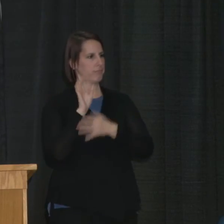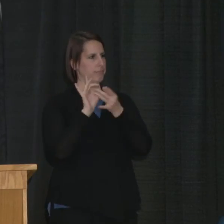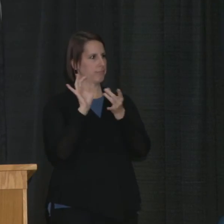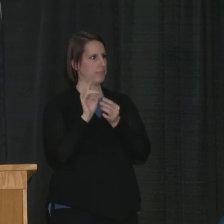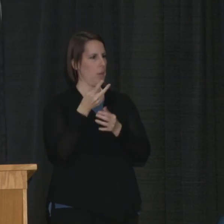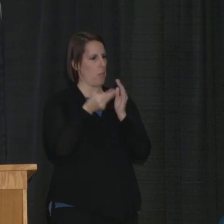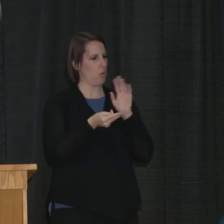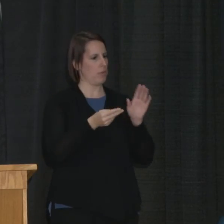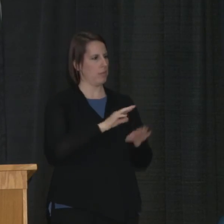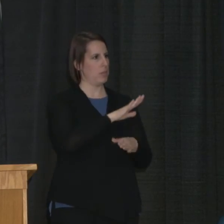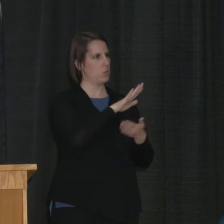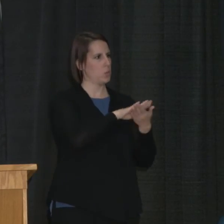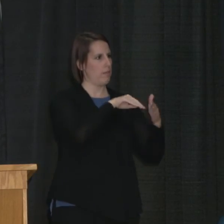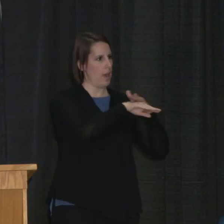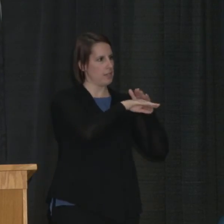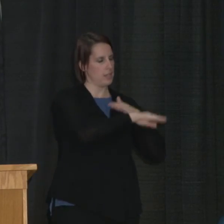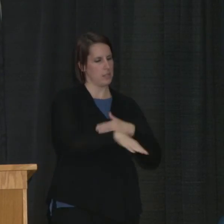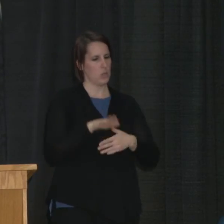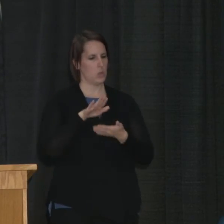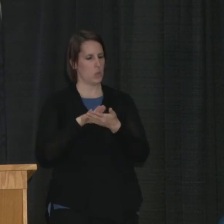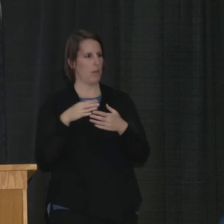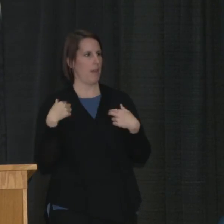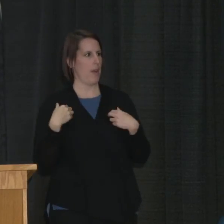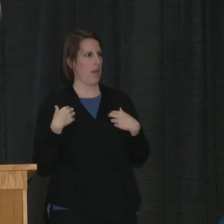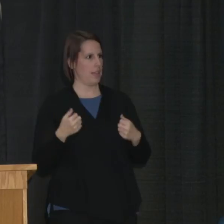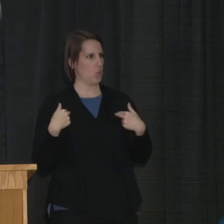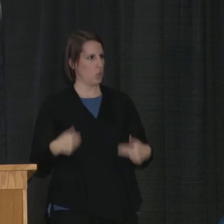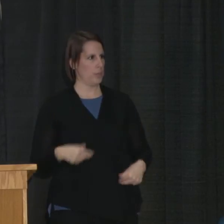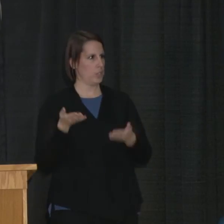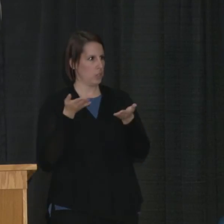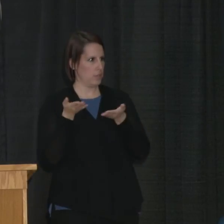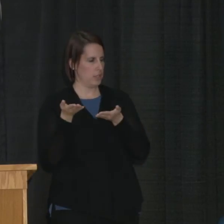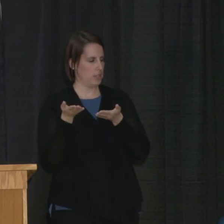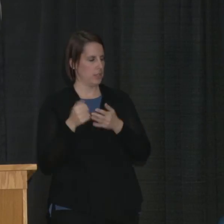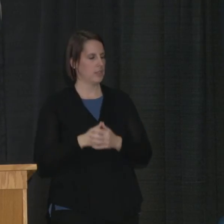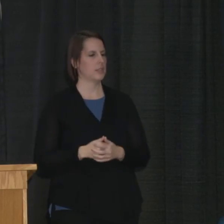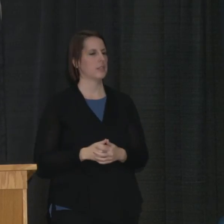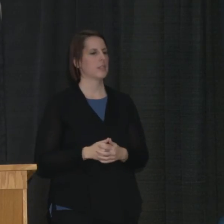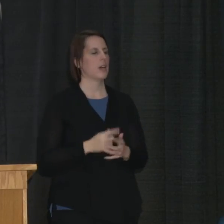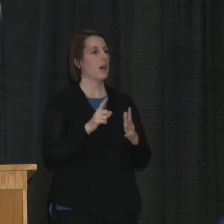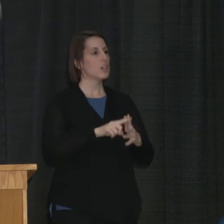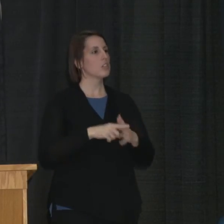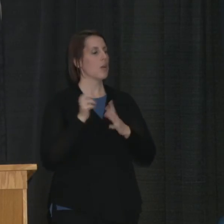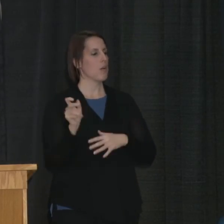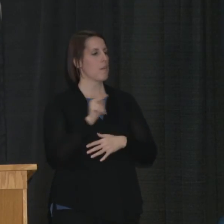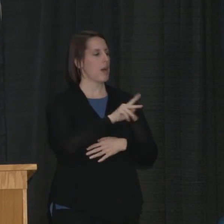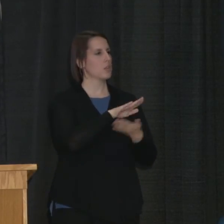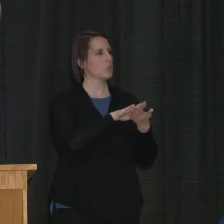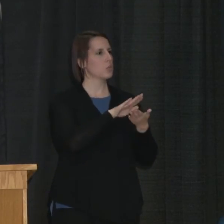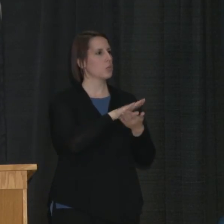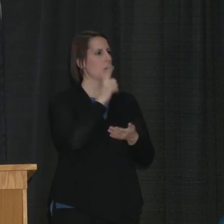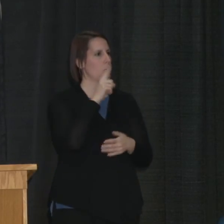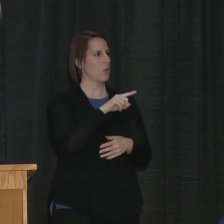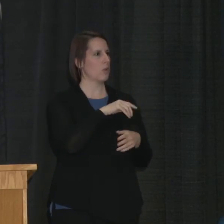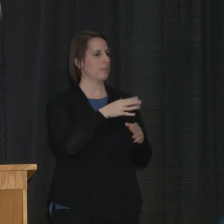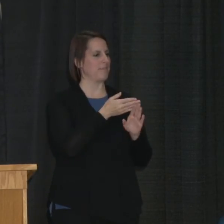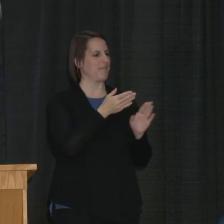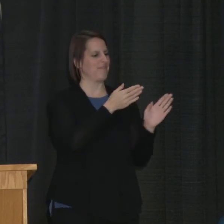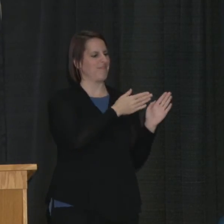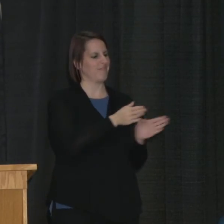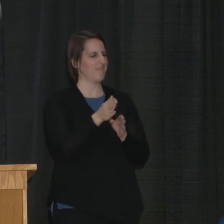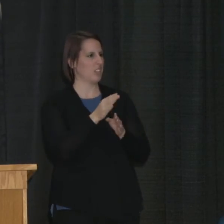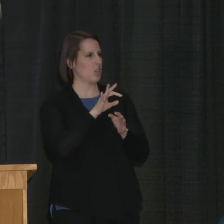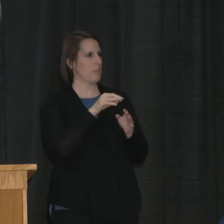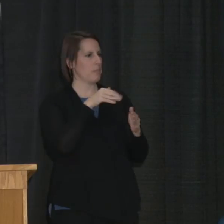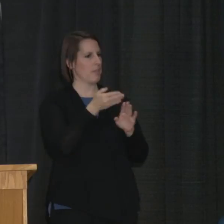them. My journey began when I returned to school to take academic career connections in preparation for the practical nursing program. I